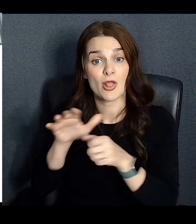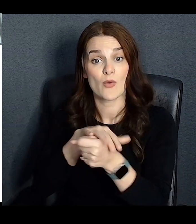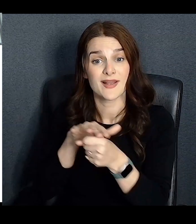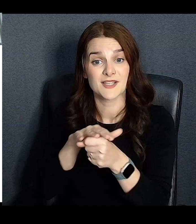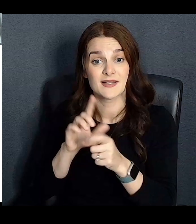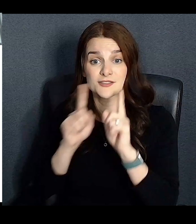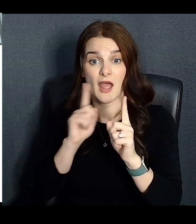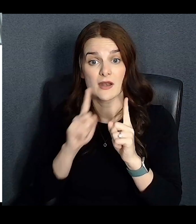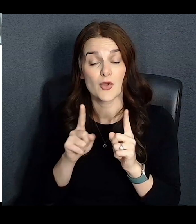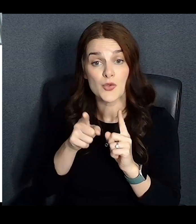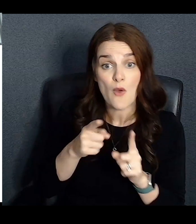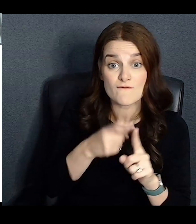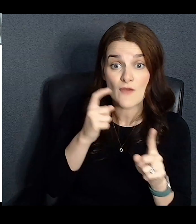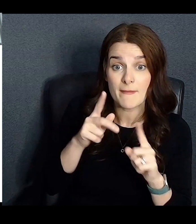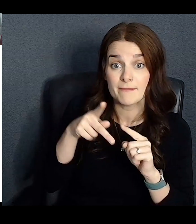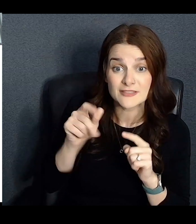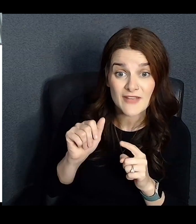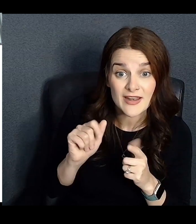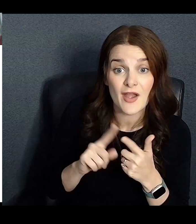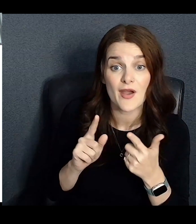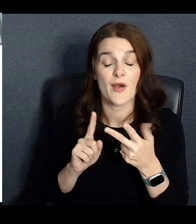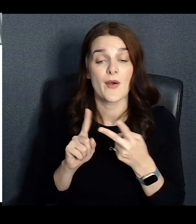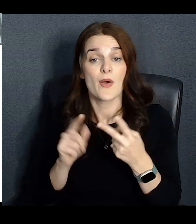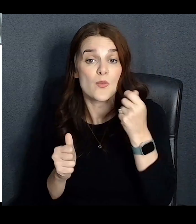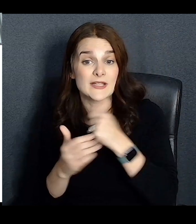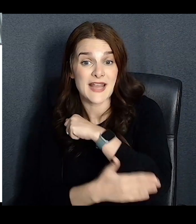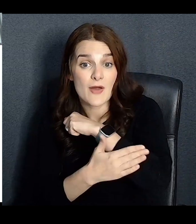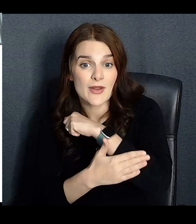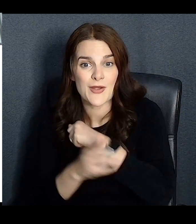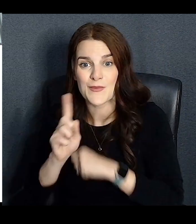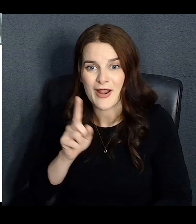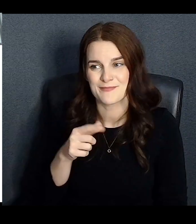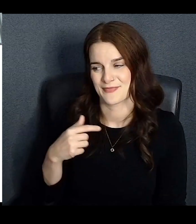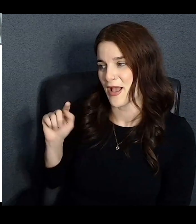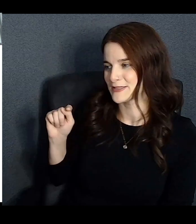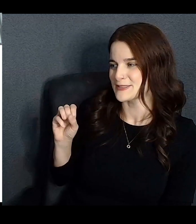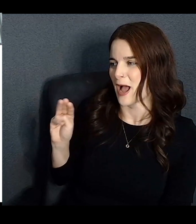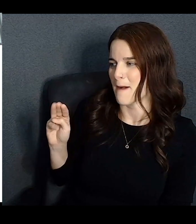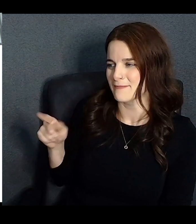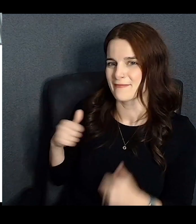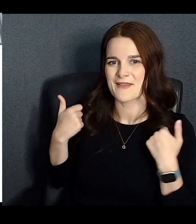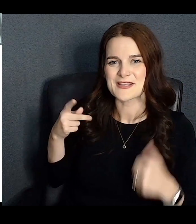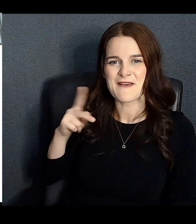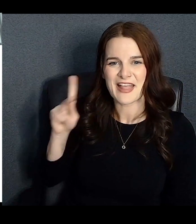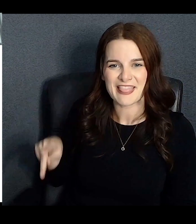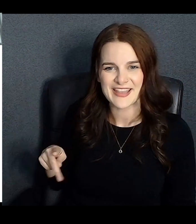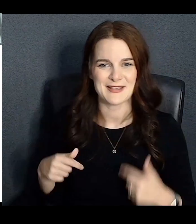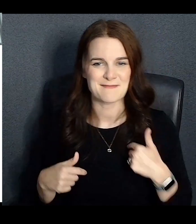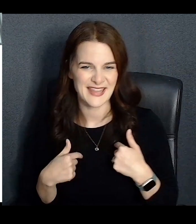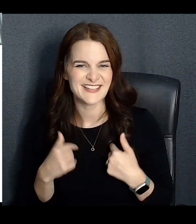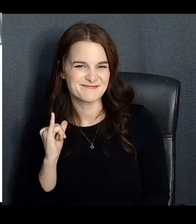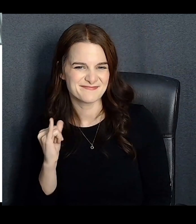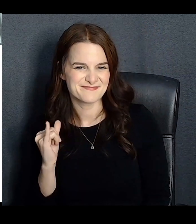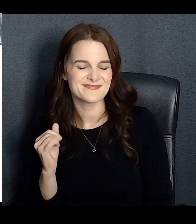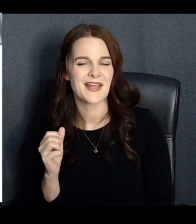the chat. Let us know. Are you from Pennsylvania? Which county? Where are you? Tom's in Philly, so am I. So we'd love